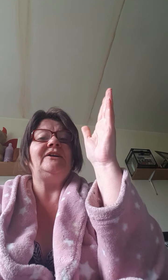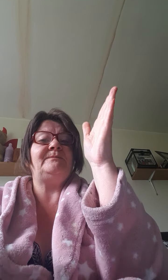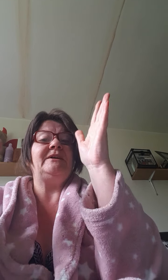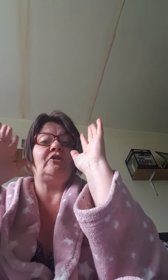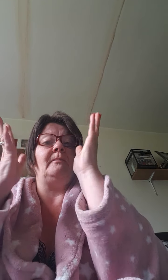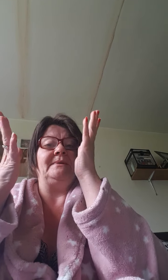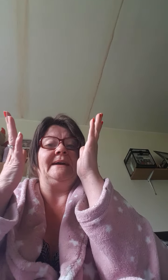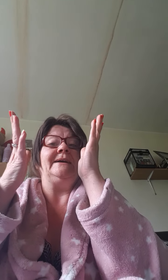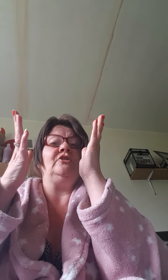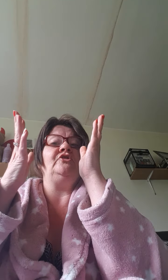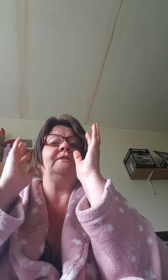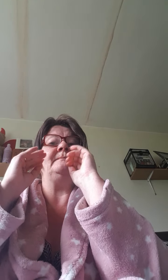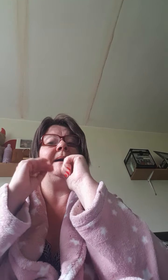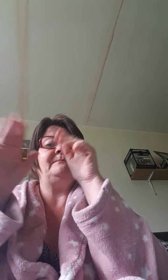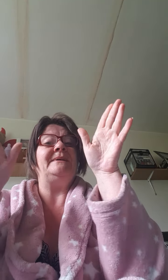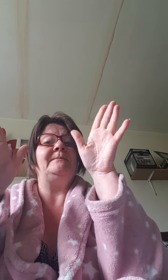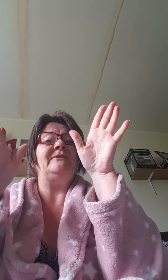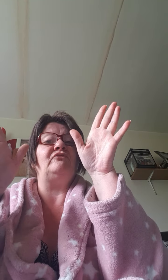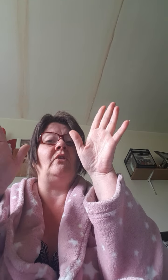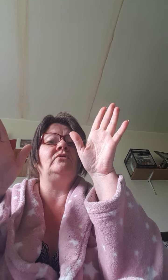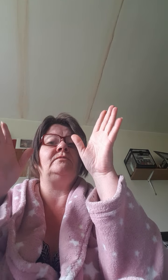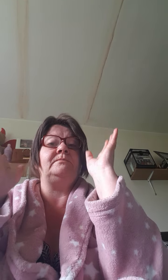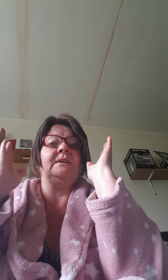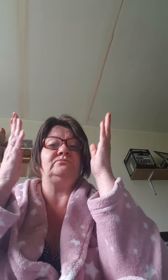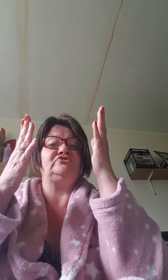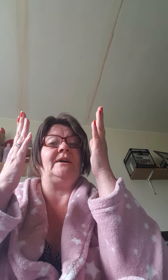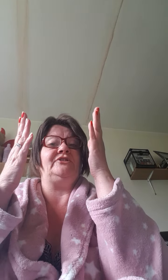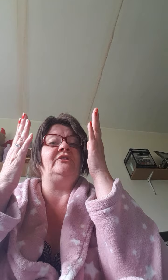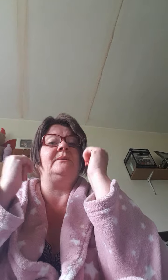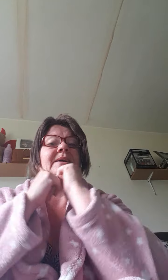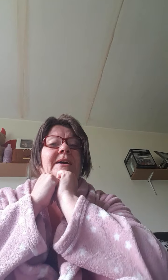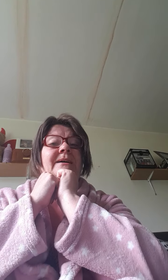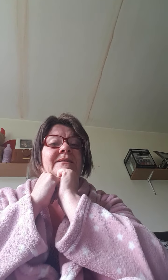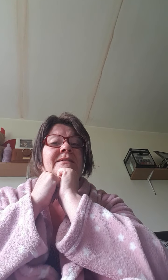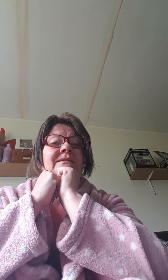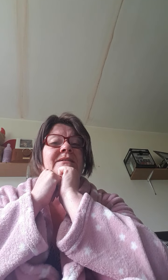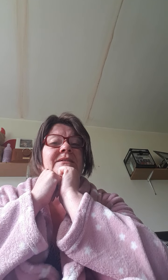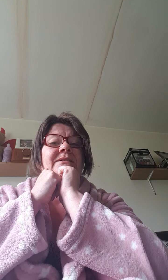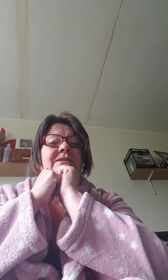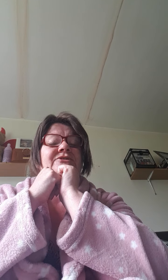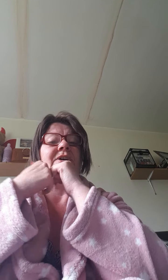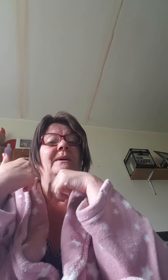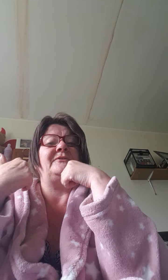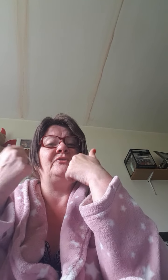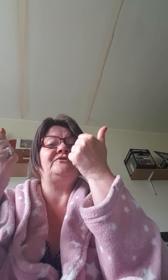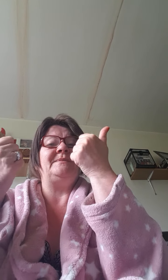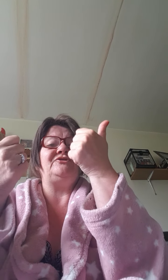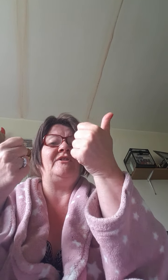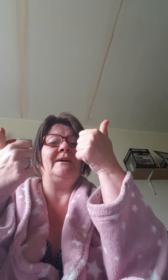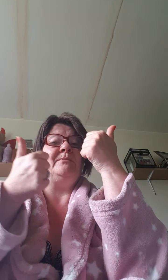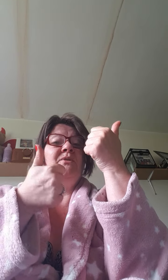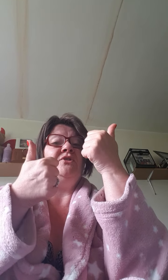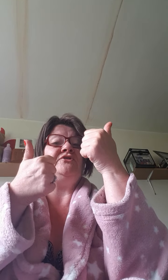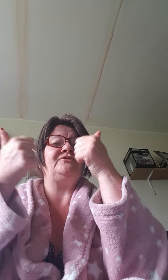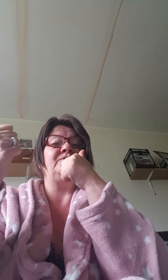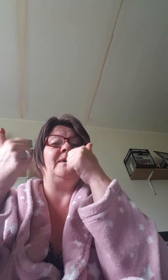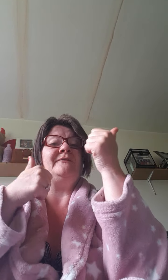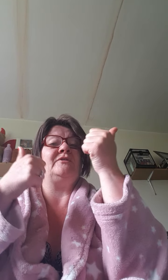a bit complicated. It might be a bit wrong, but I'm trying to do it, yeah? So I thought to try a bonus, do whatever I gotta